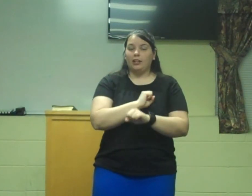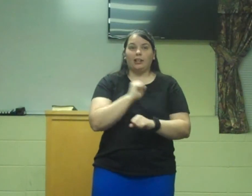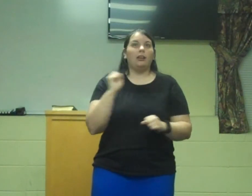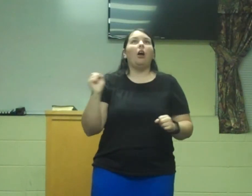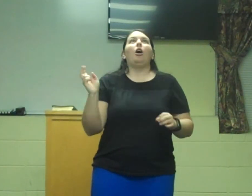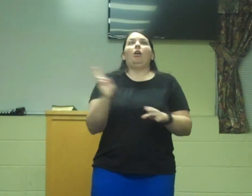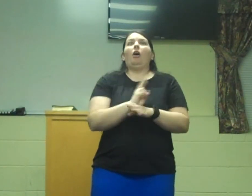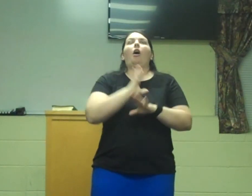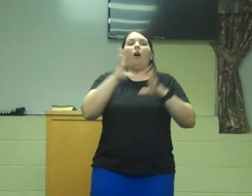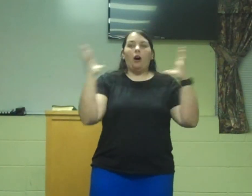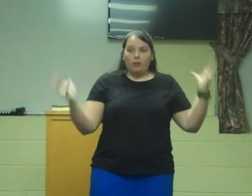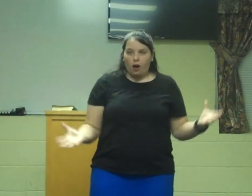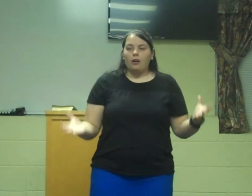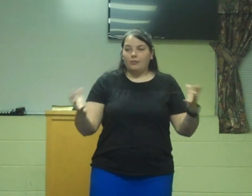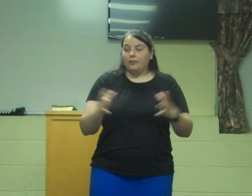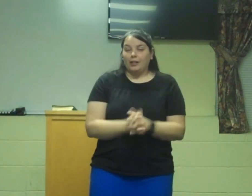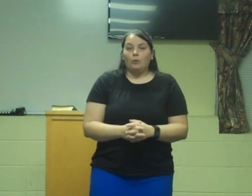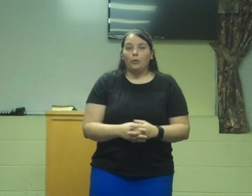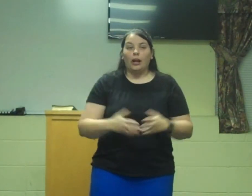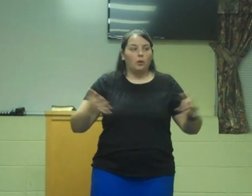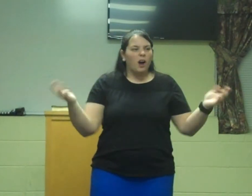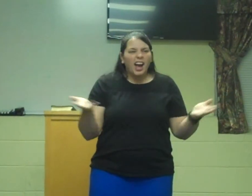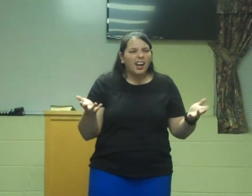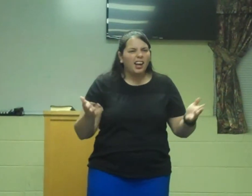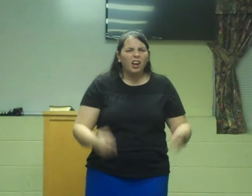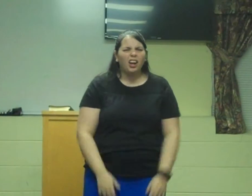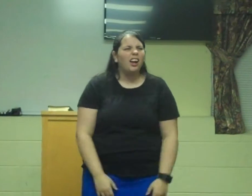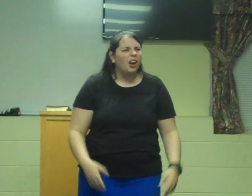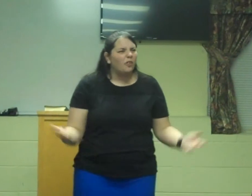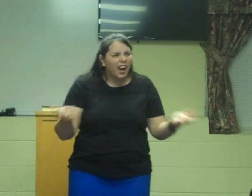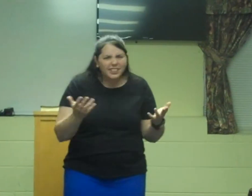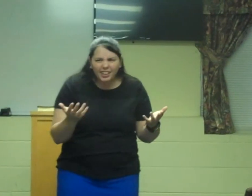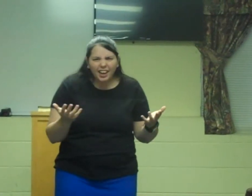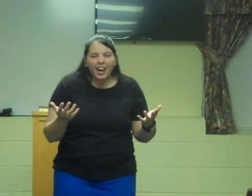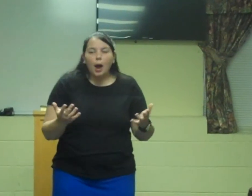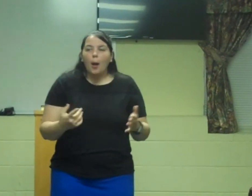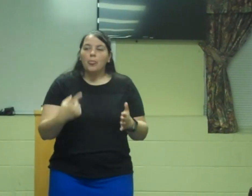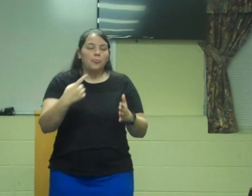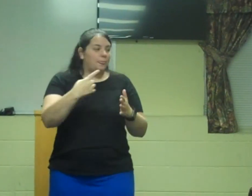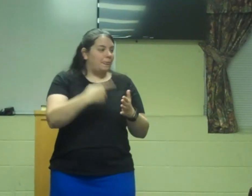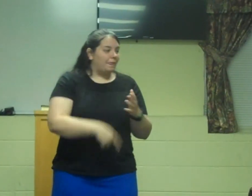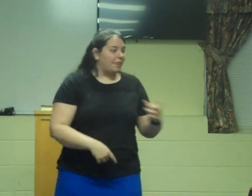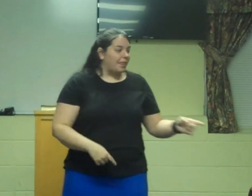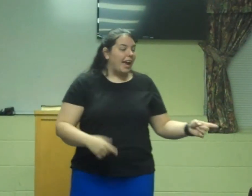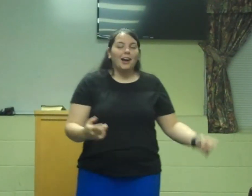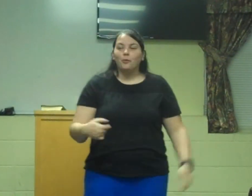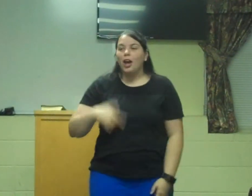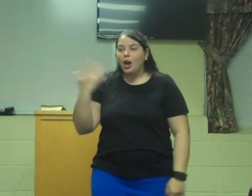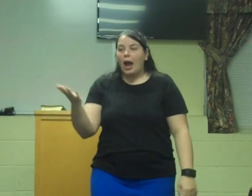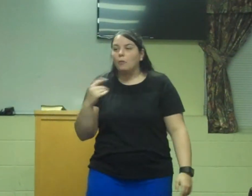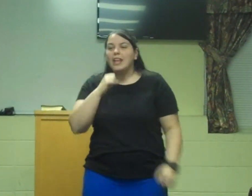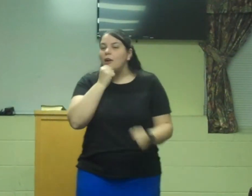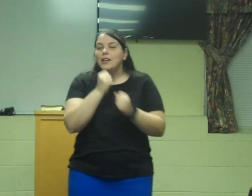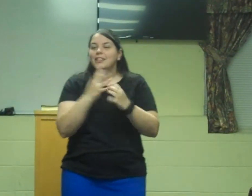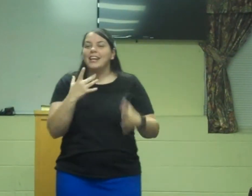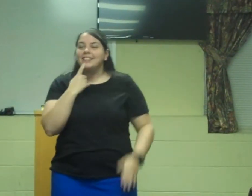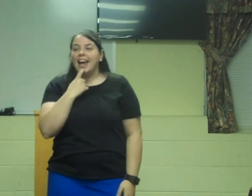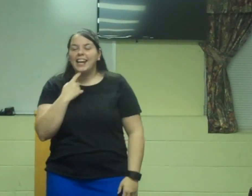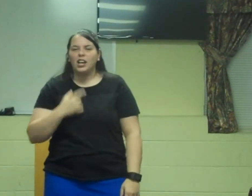like, oh, when we're like, what? I even go. Yeah, without even like saying it,